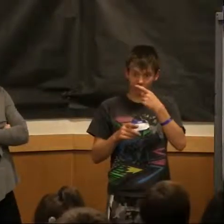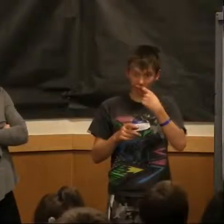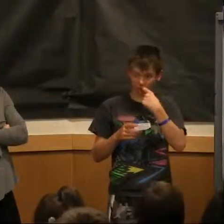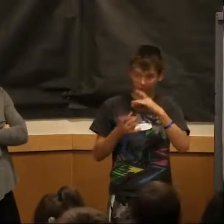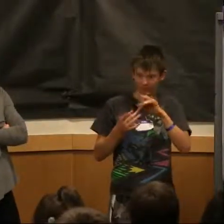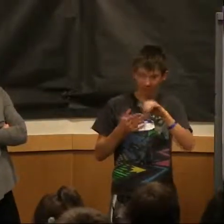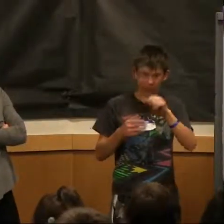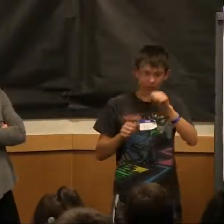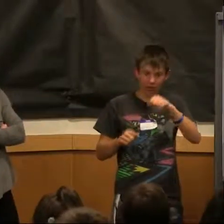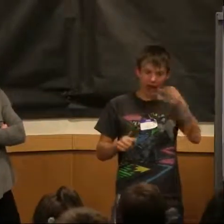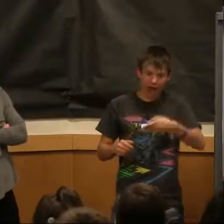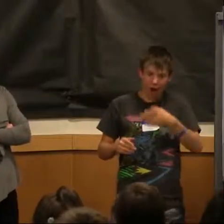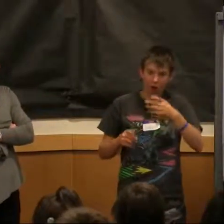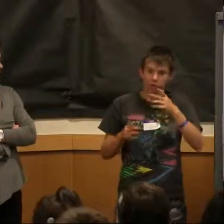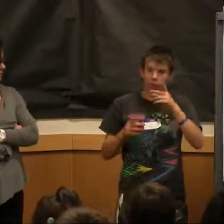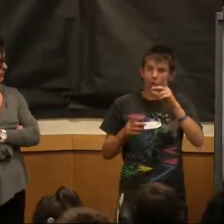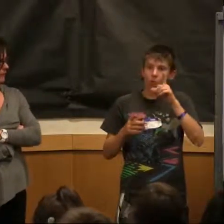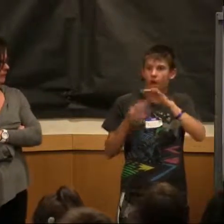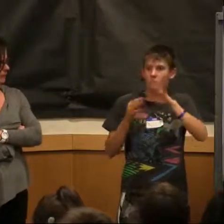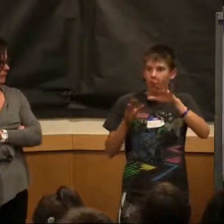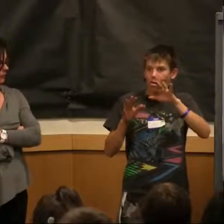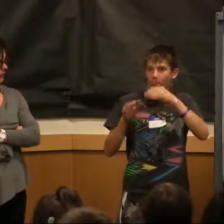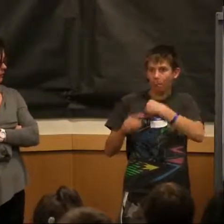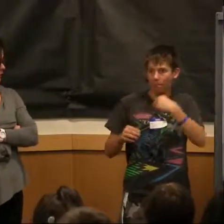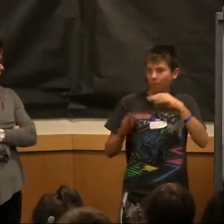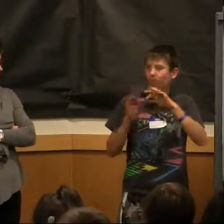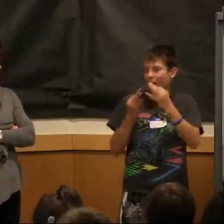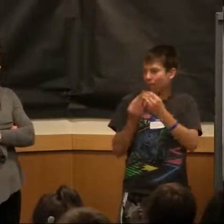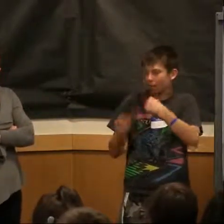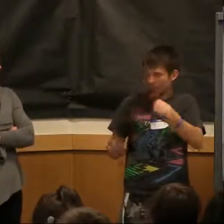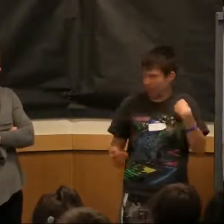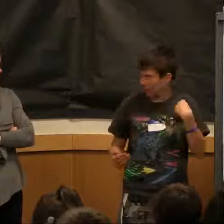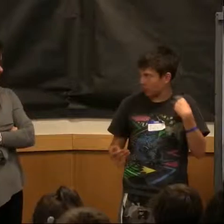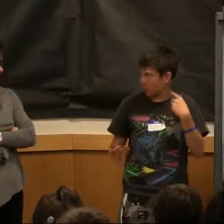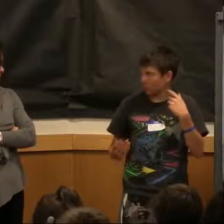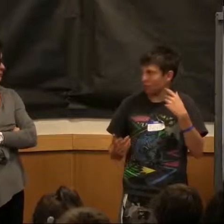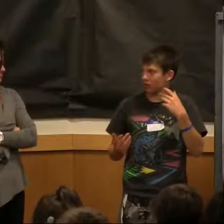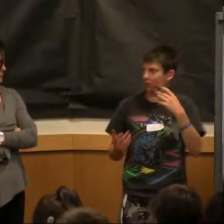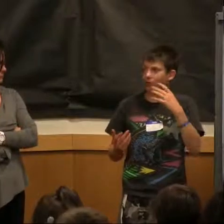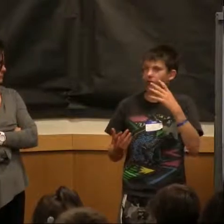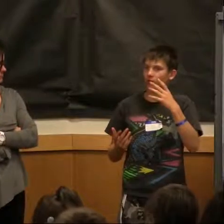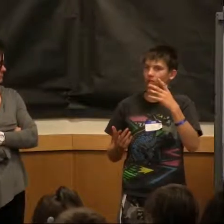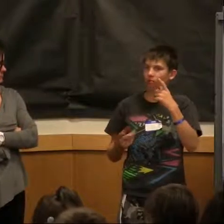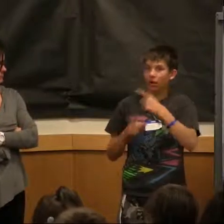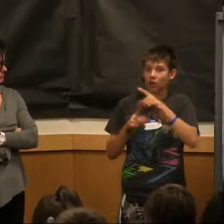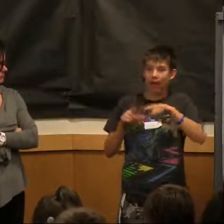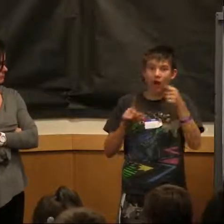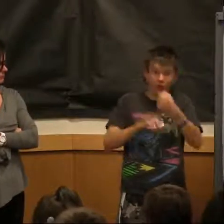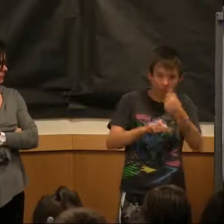Okay, you had just mentioned that you can be hired. You can hire a family member.